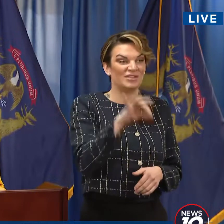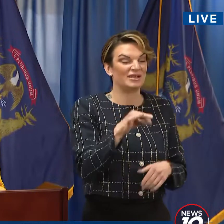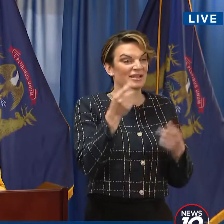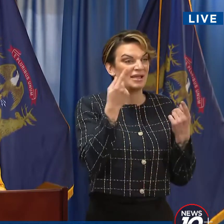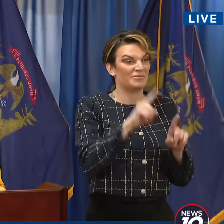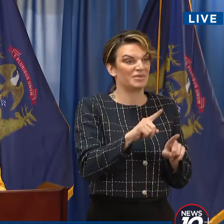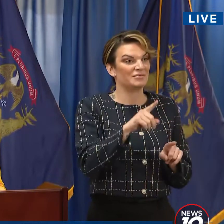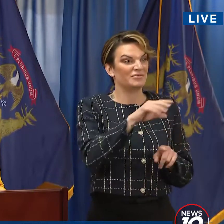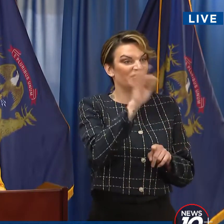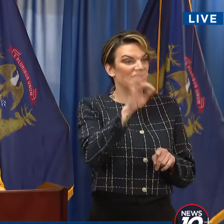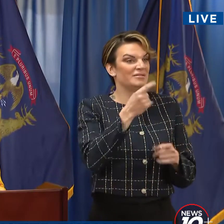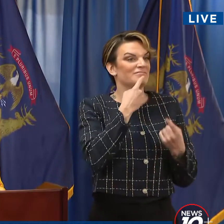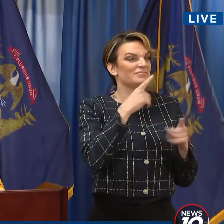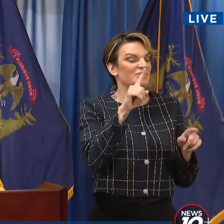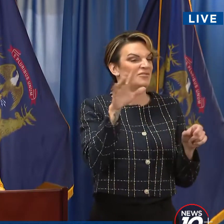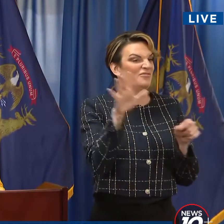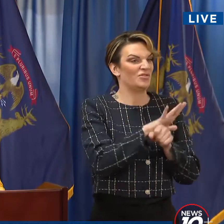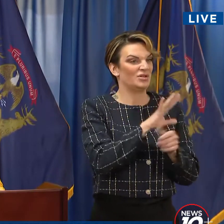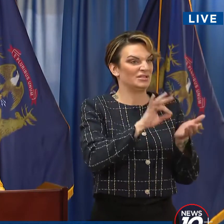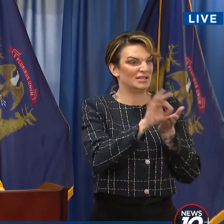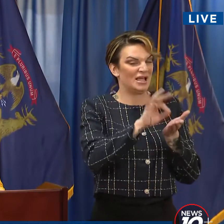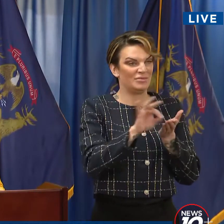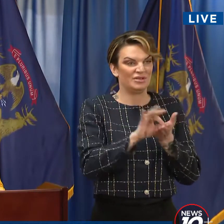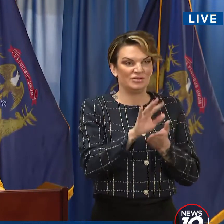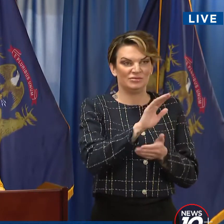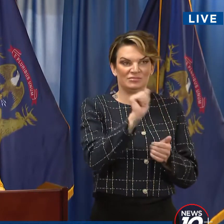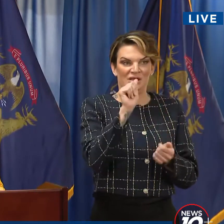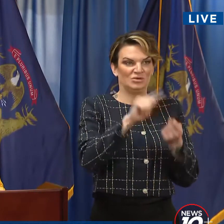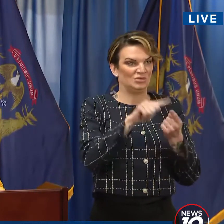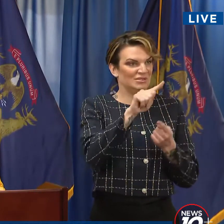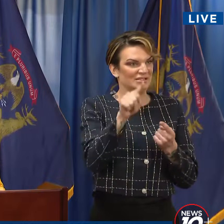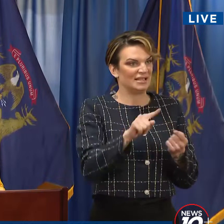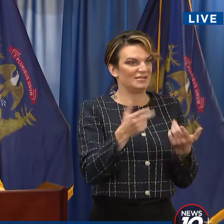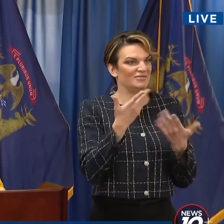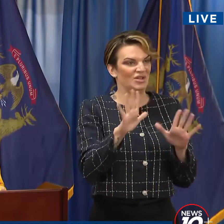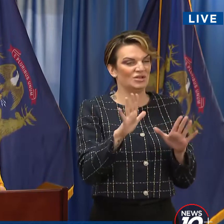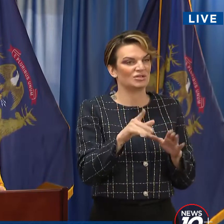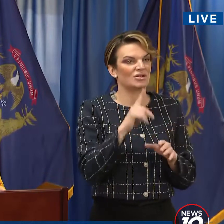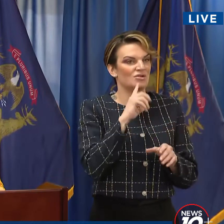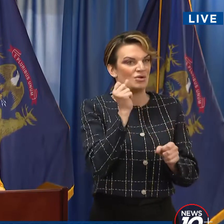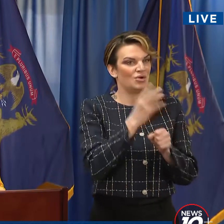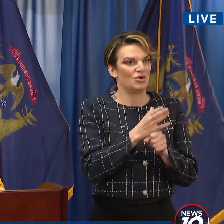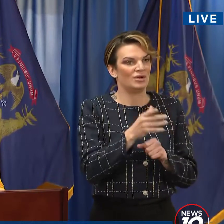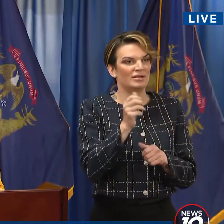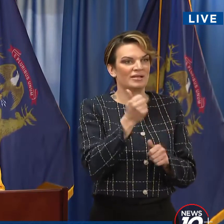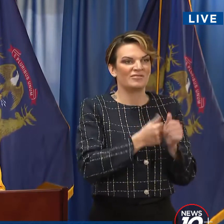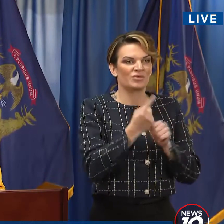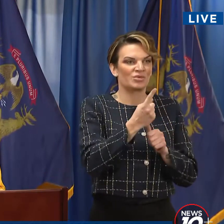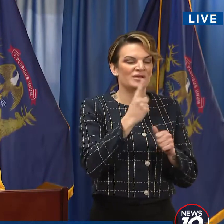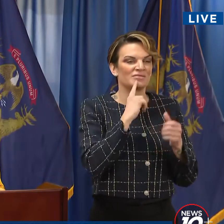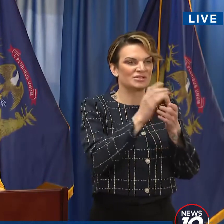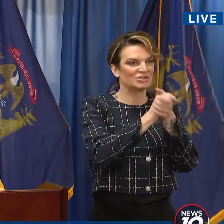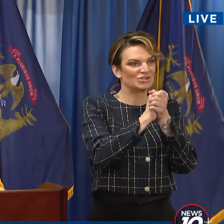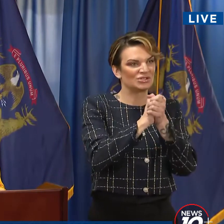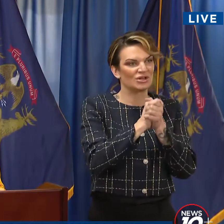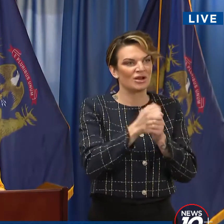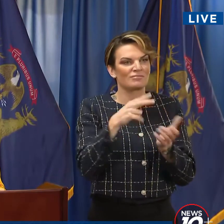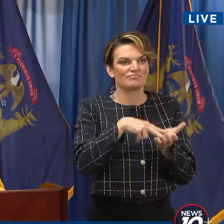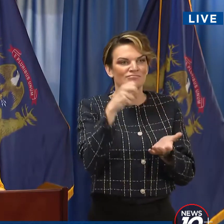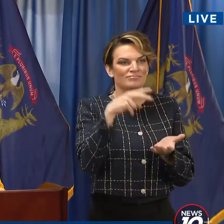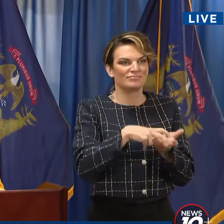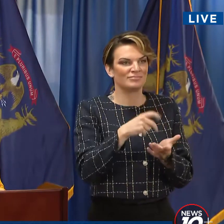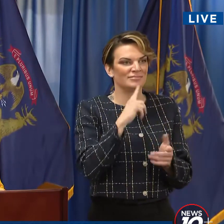had completed their full tabulation of every vote well ahead of schedule. Everyone cheered and congratulated each other on a job well